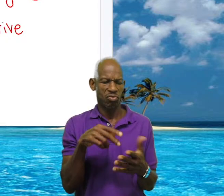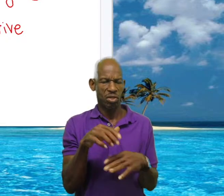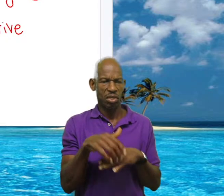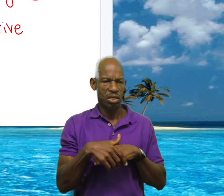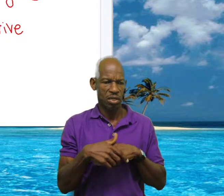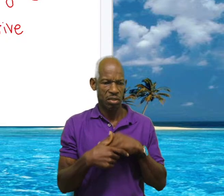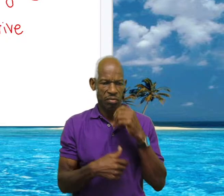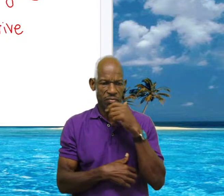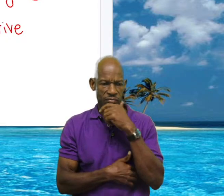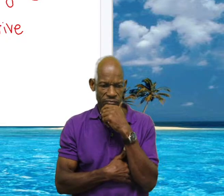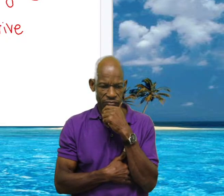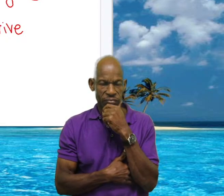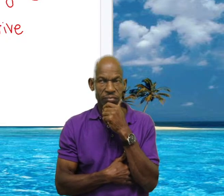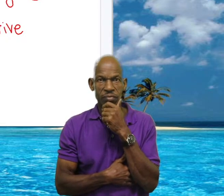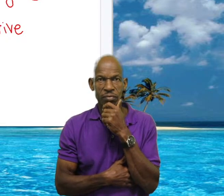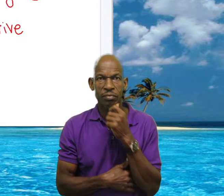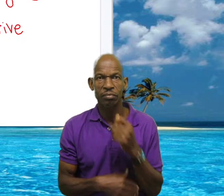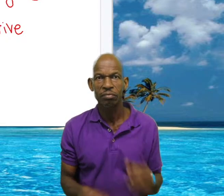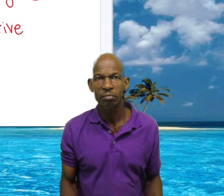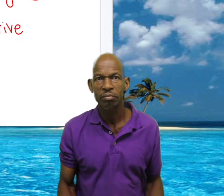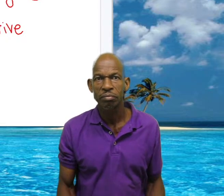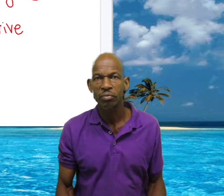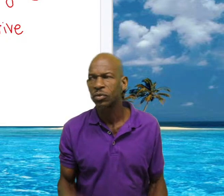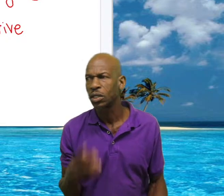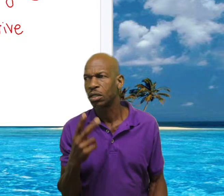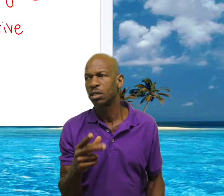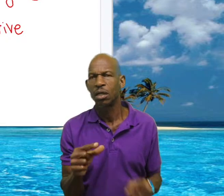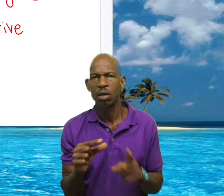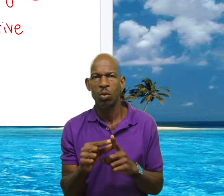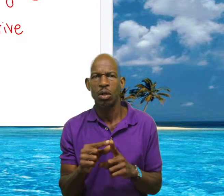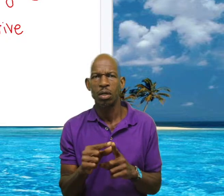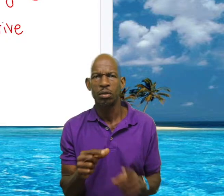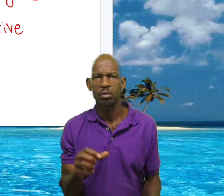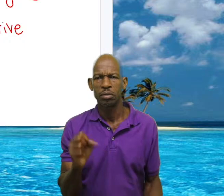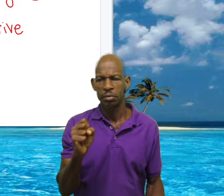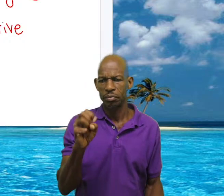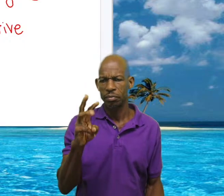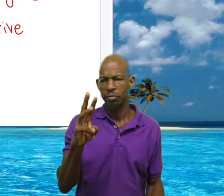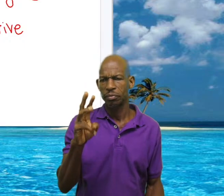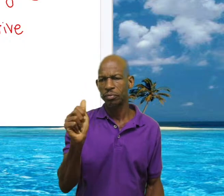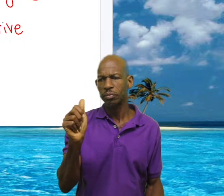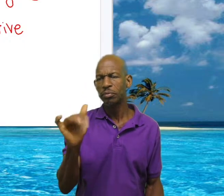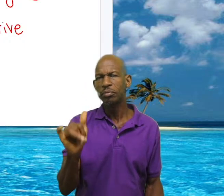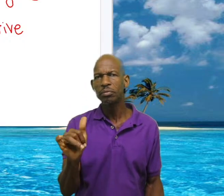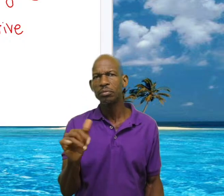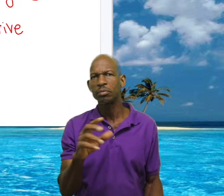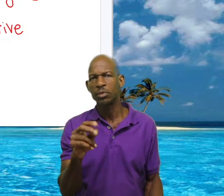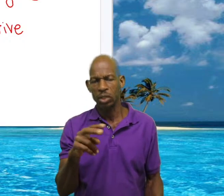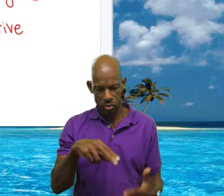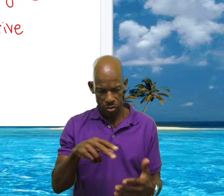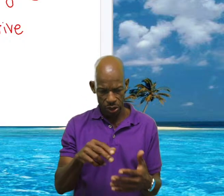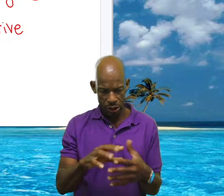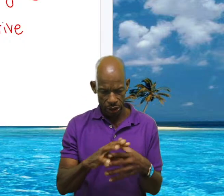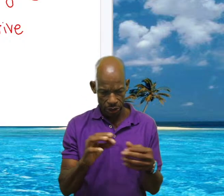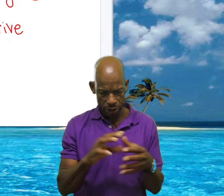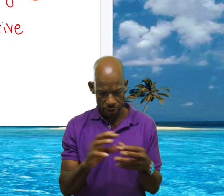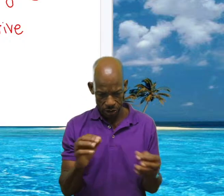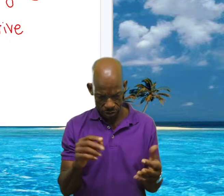and you see this word sway and you read your sentence, you must know that